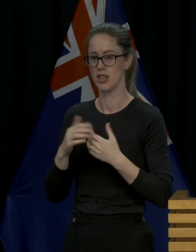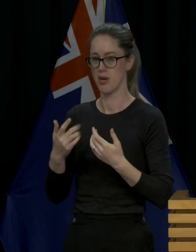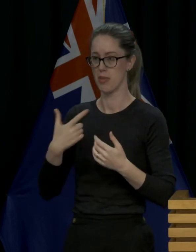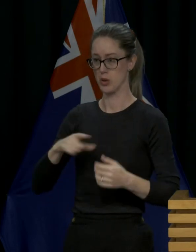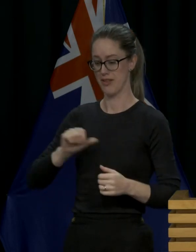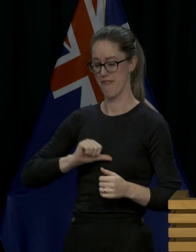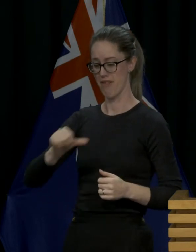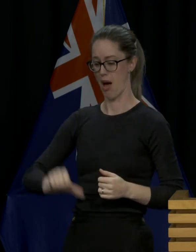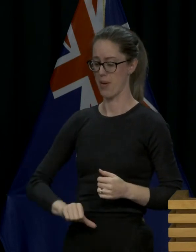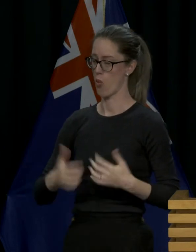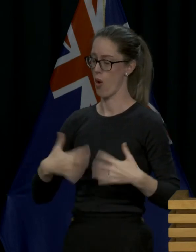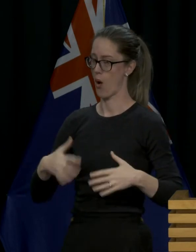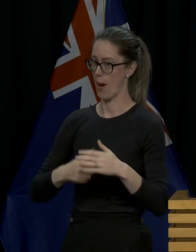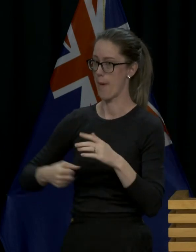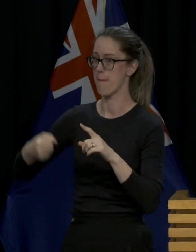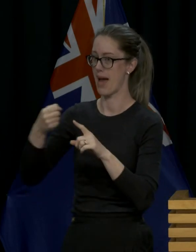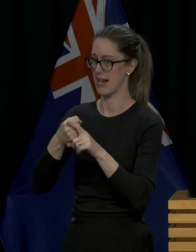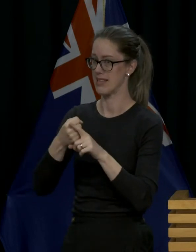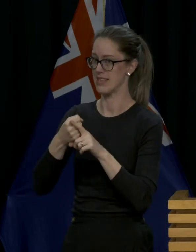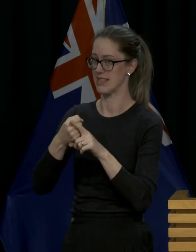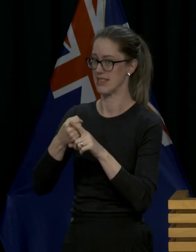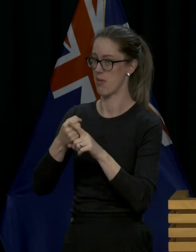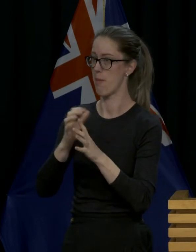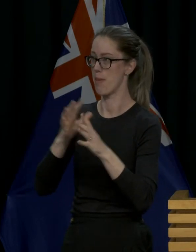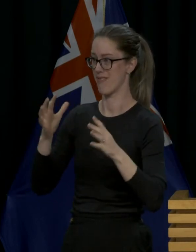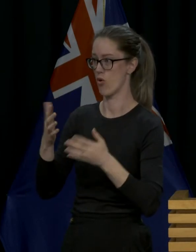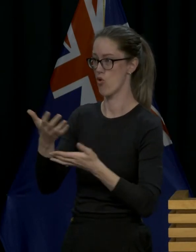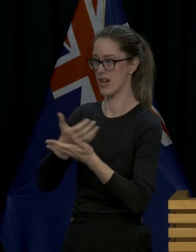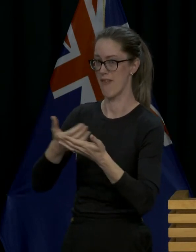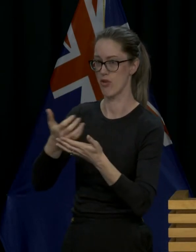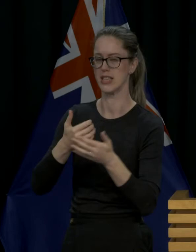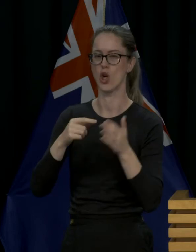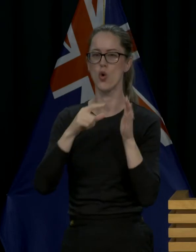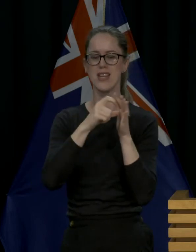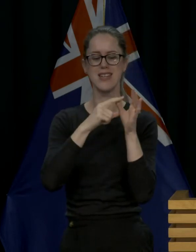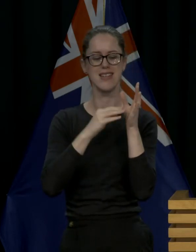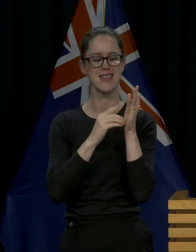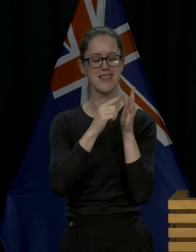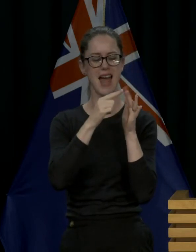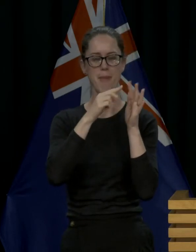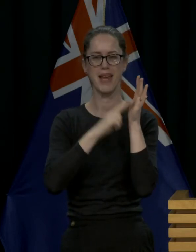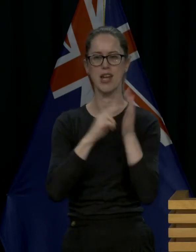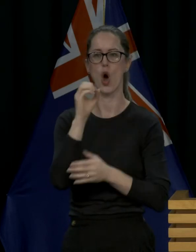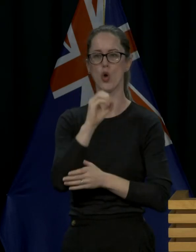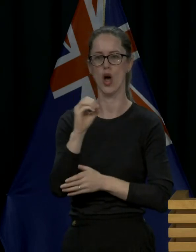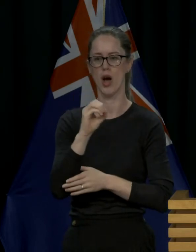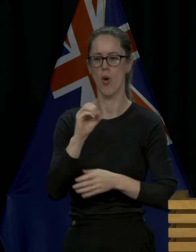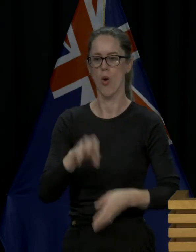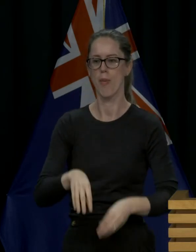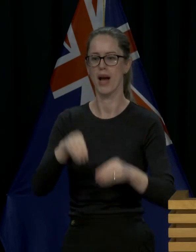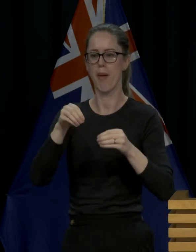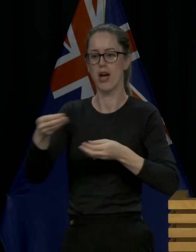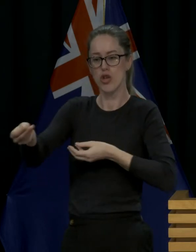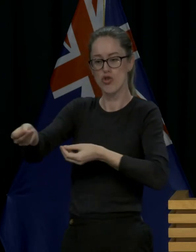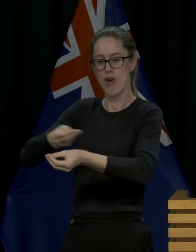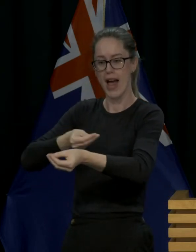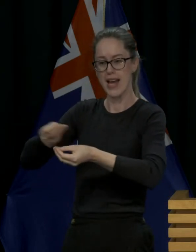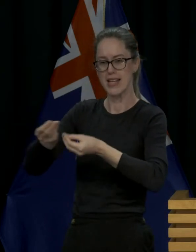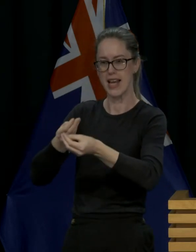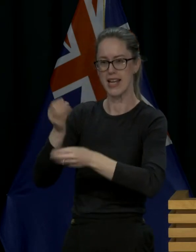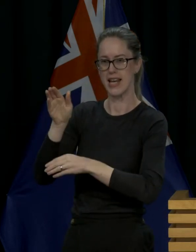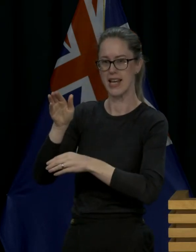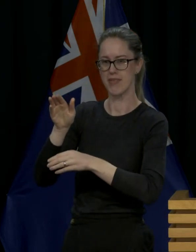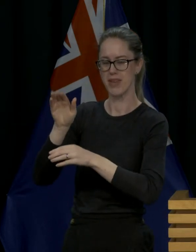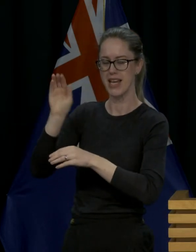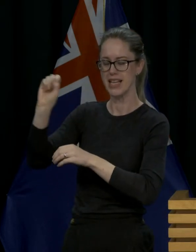export-led recovery, Damien O'Connor will pick up trade and export growth to continue our pursuit of quality free trade agreements,